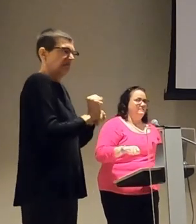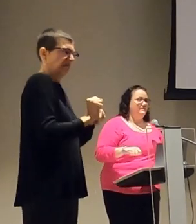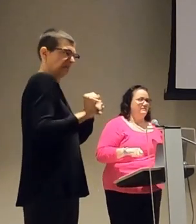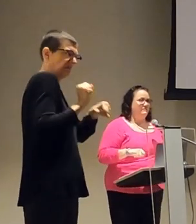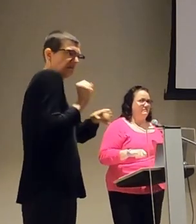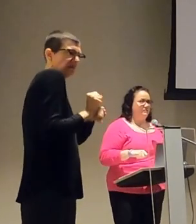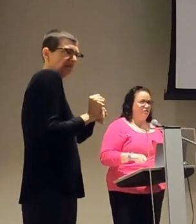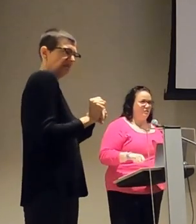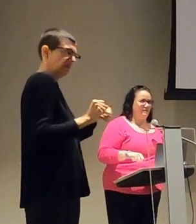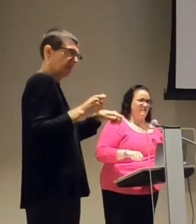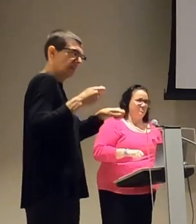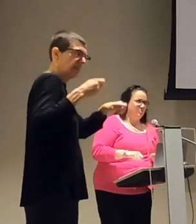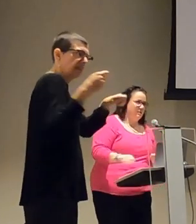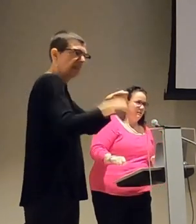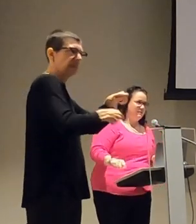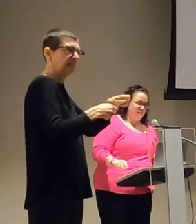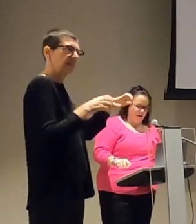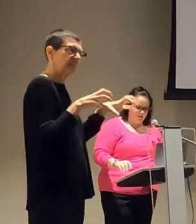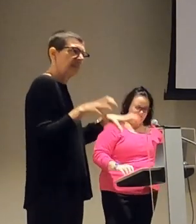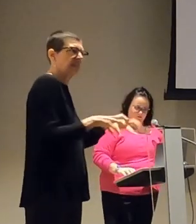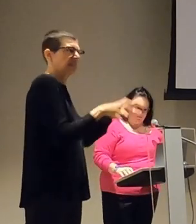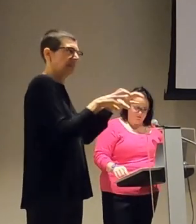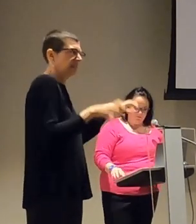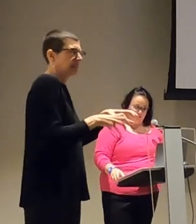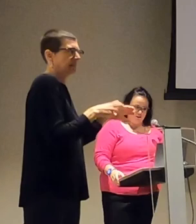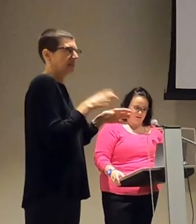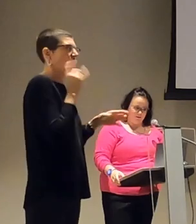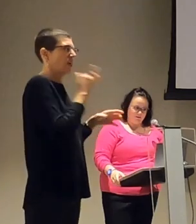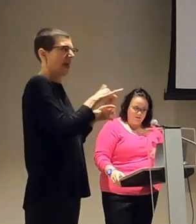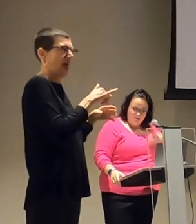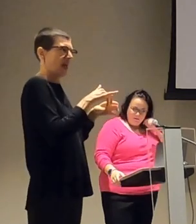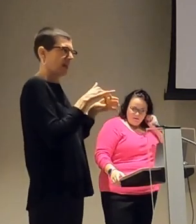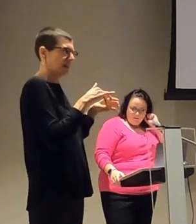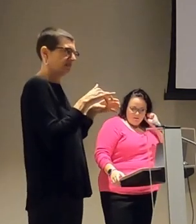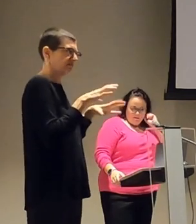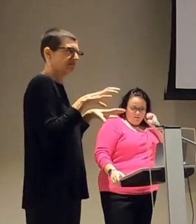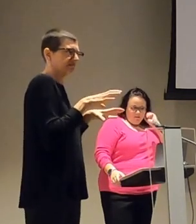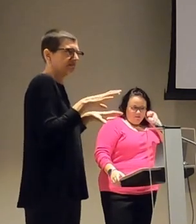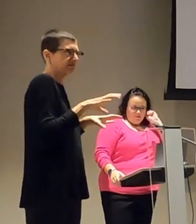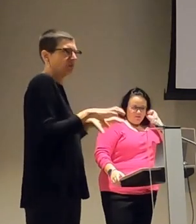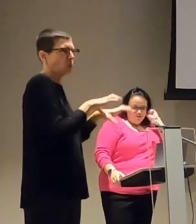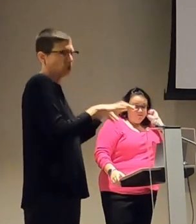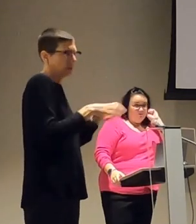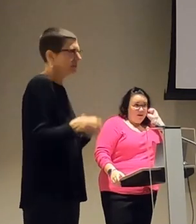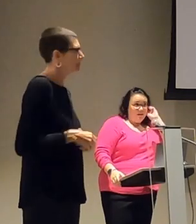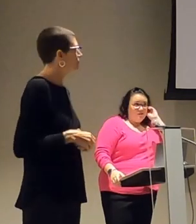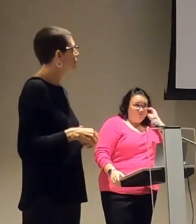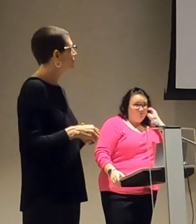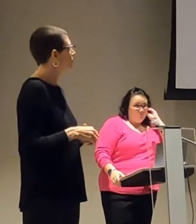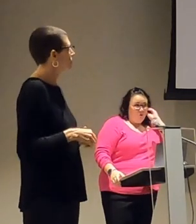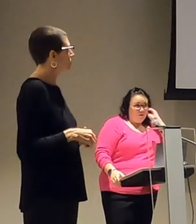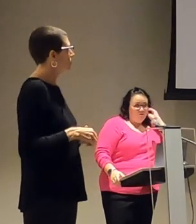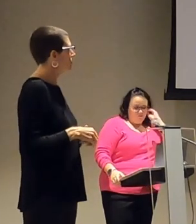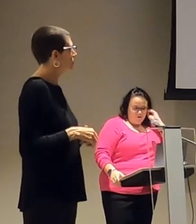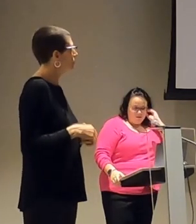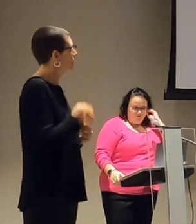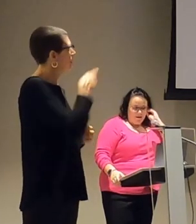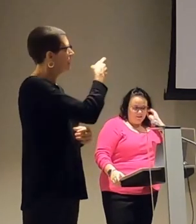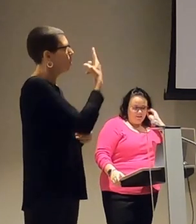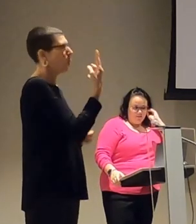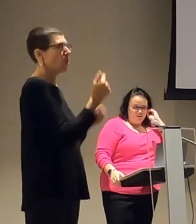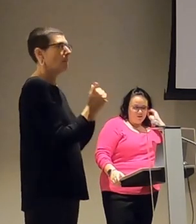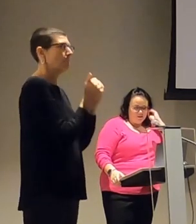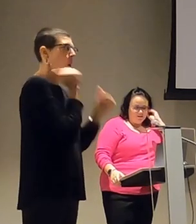that Judith is putting into that motion. So this remains one of the